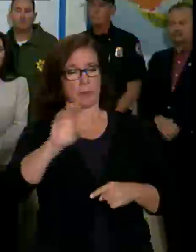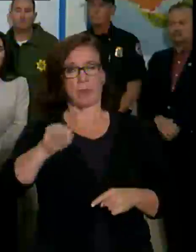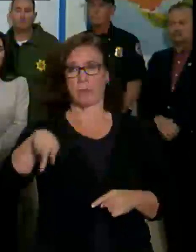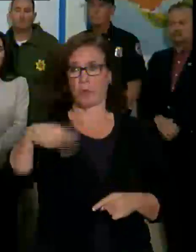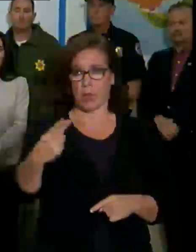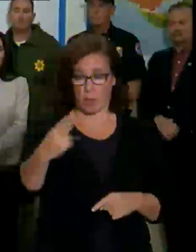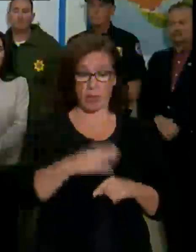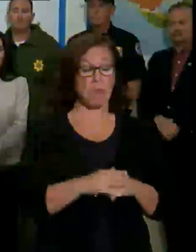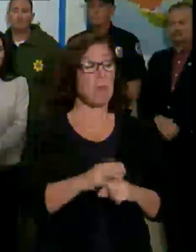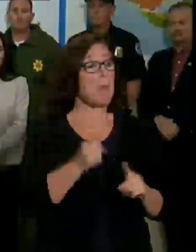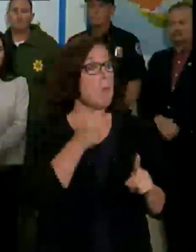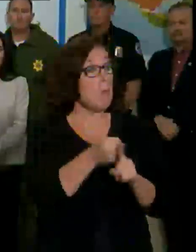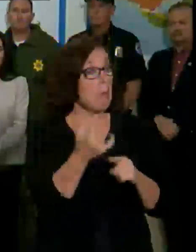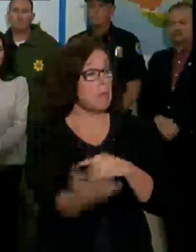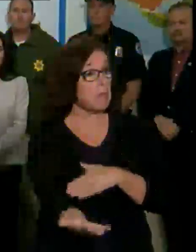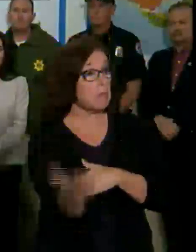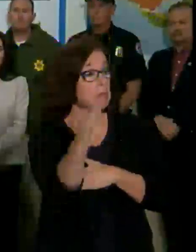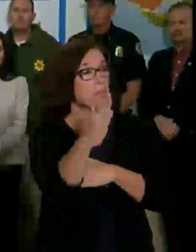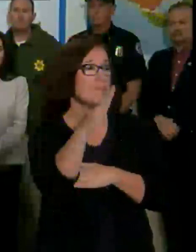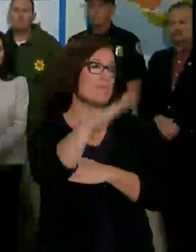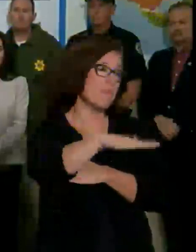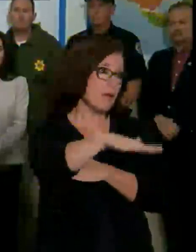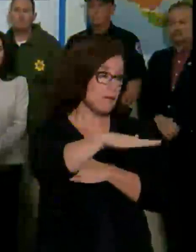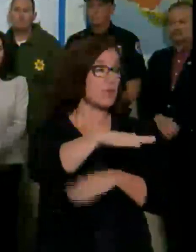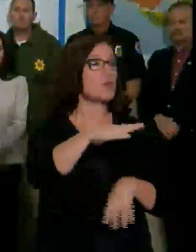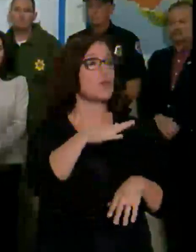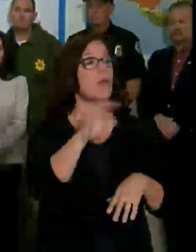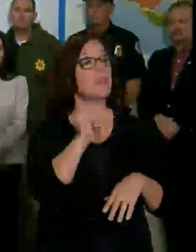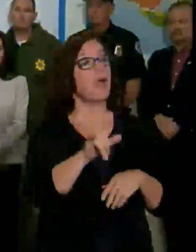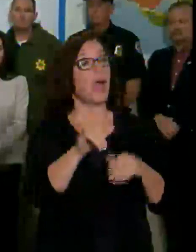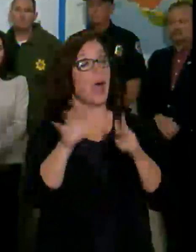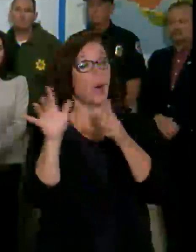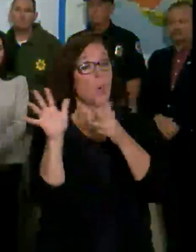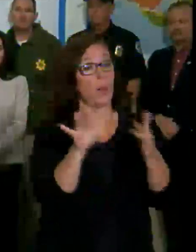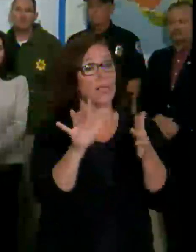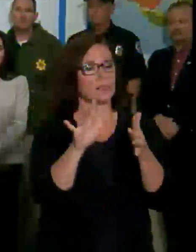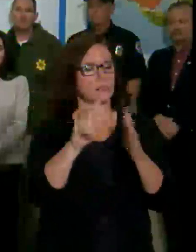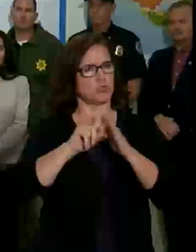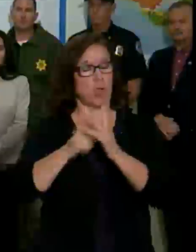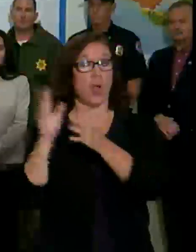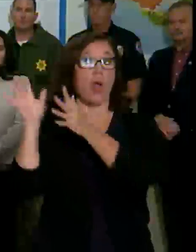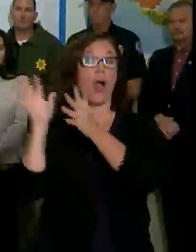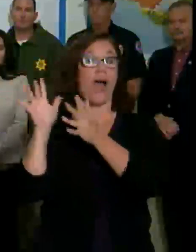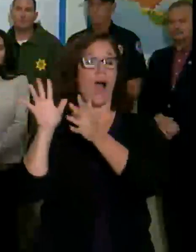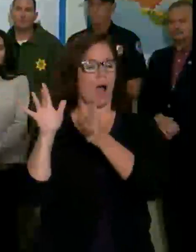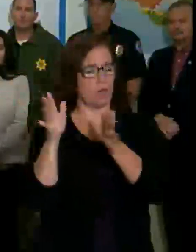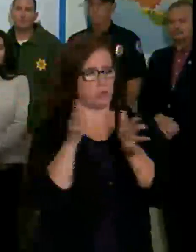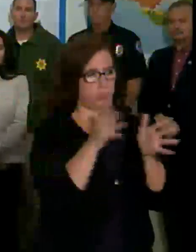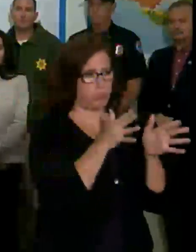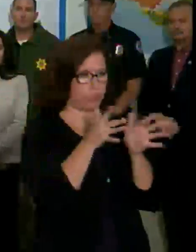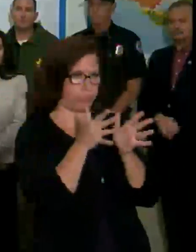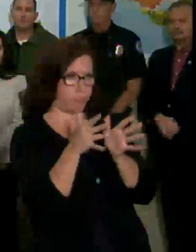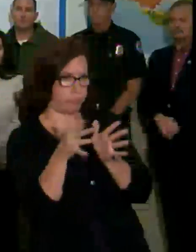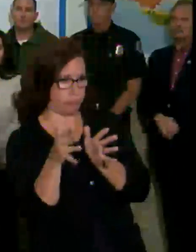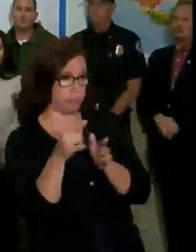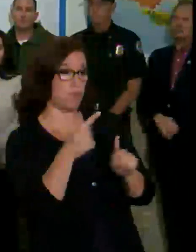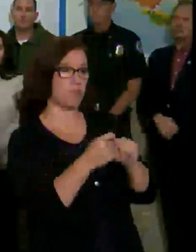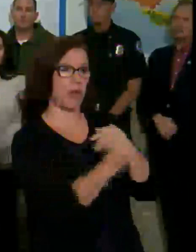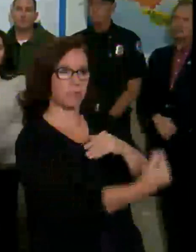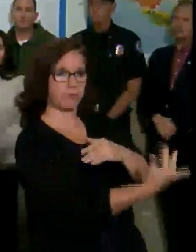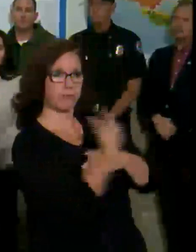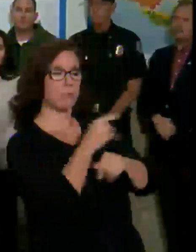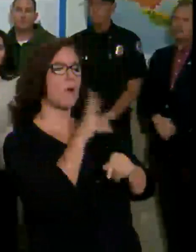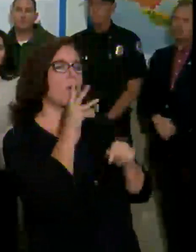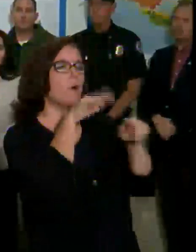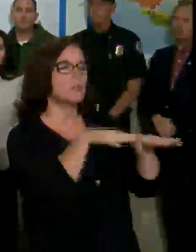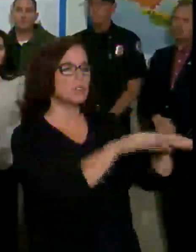this morning, early this afternoon, those winds began to shift to more southerly onshore sort of direction. But now, as Chief Brown said, they're starting